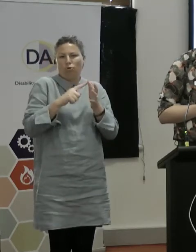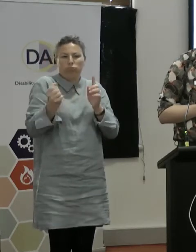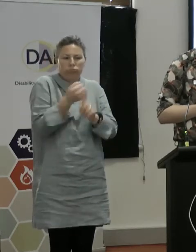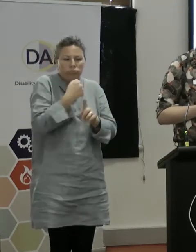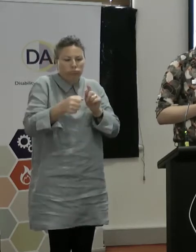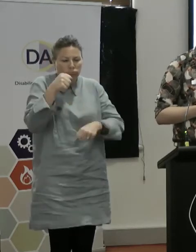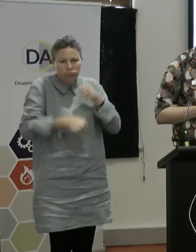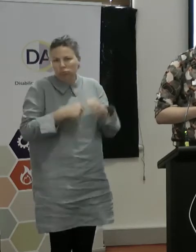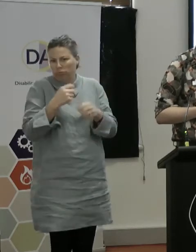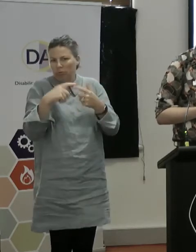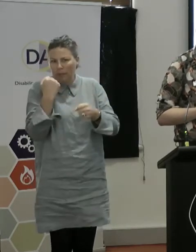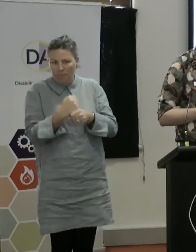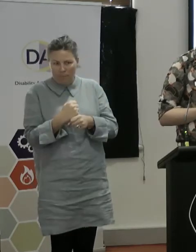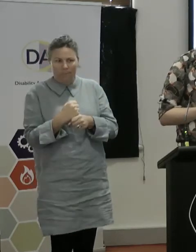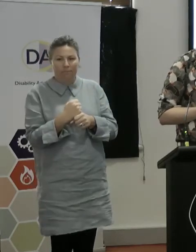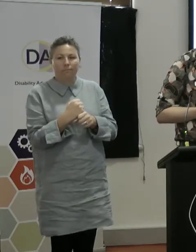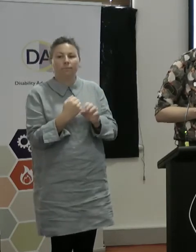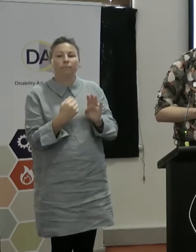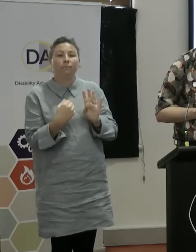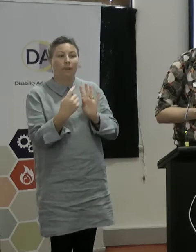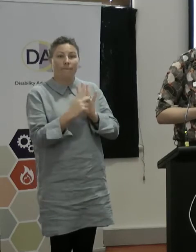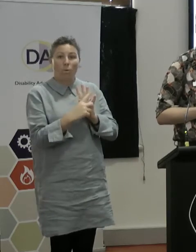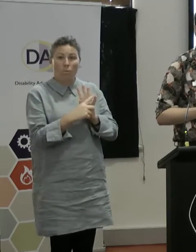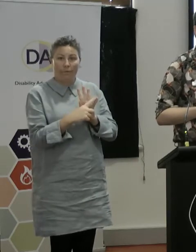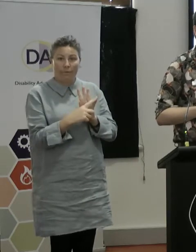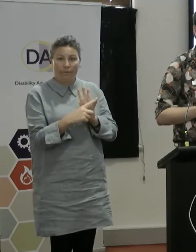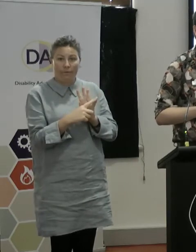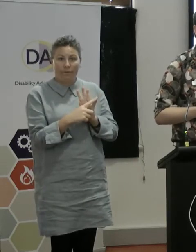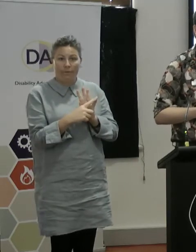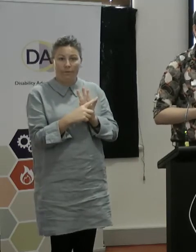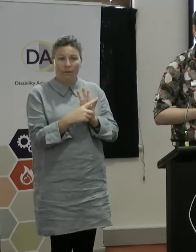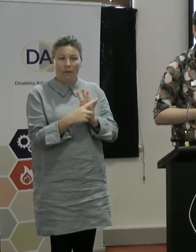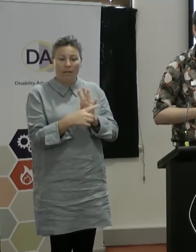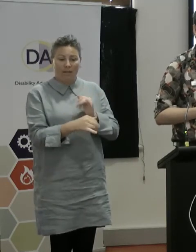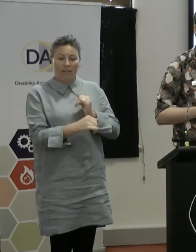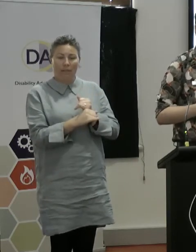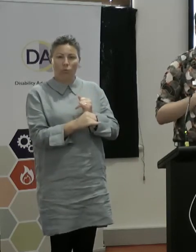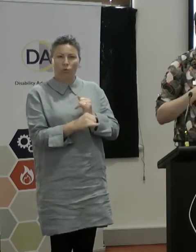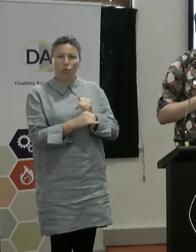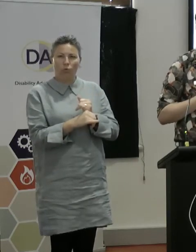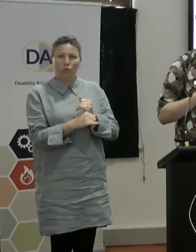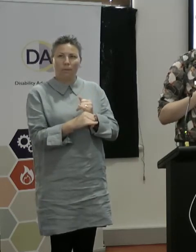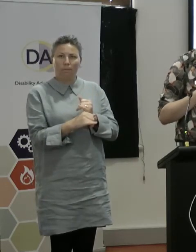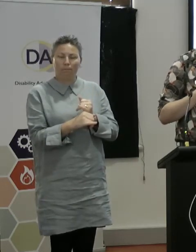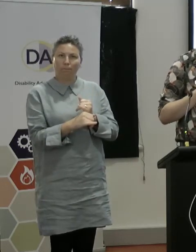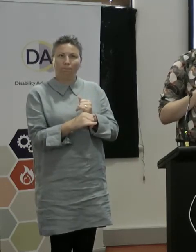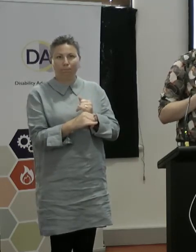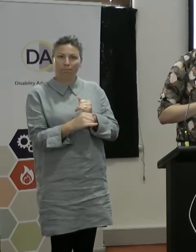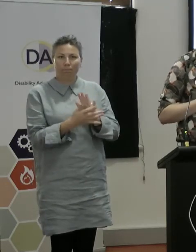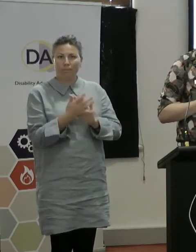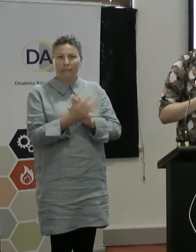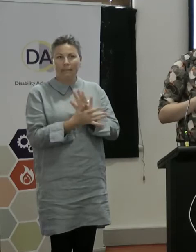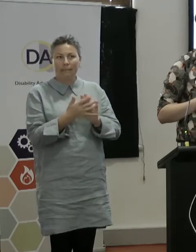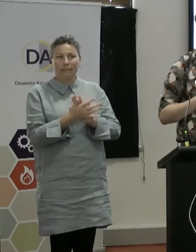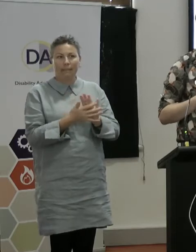Institutional vulnerability is the next thing, and that really relates to, it's about where